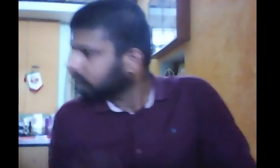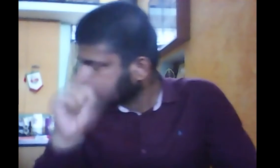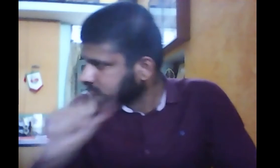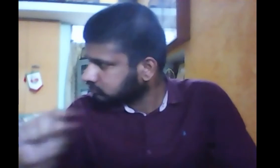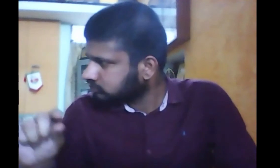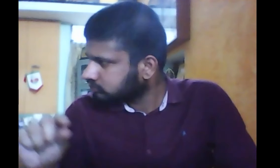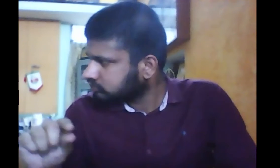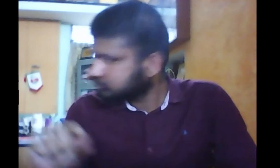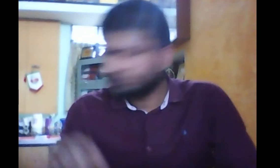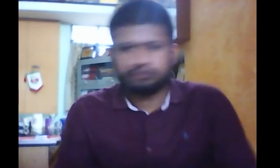Bad.